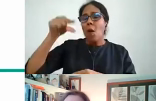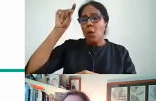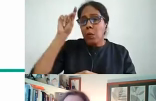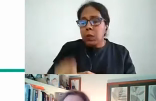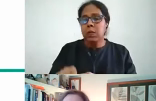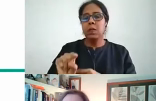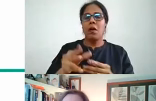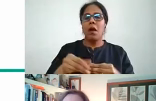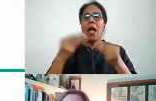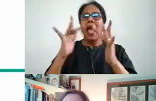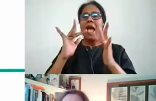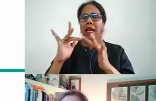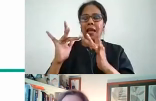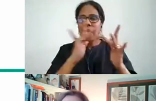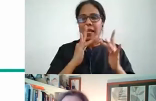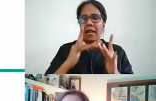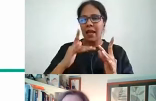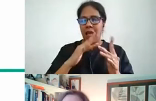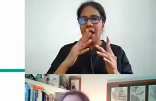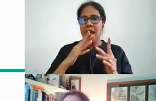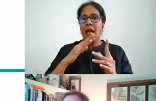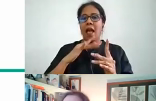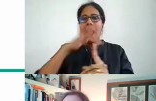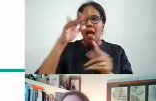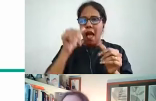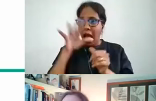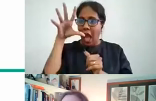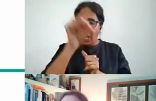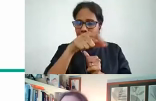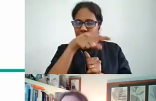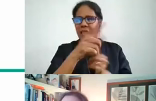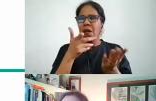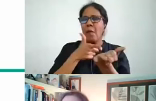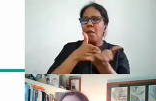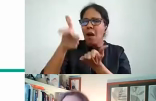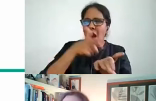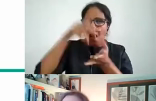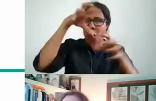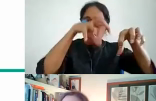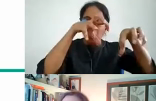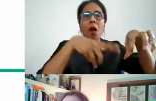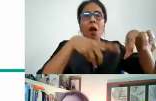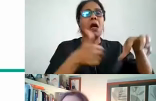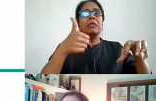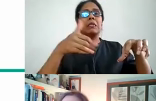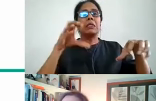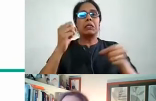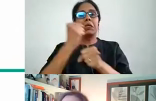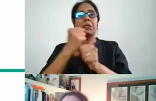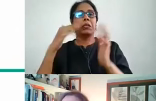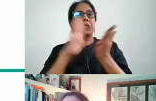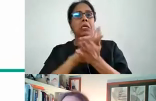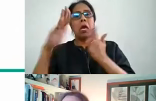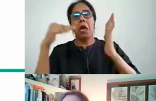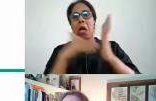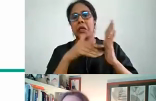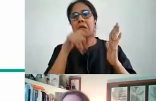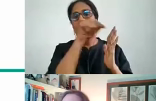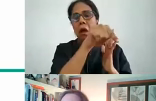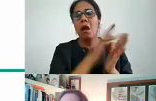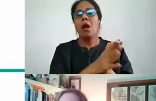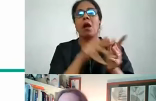provide internet access in the rural areas in particular, a 60 GHz, in this case, is an XML alternative. This